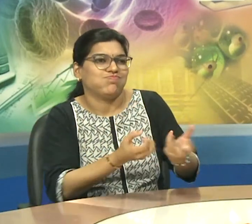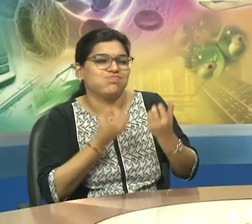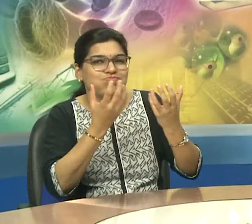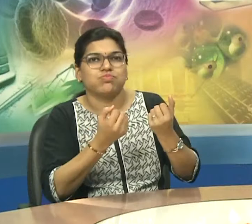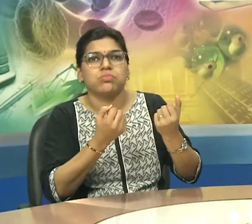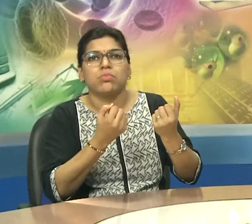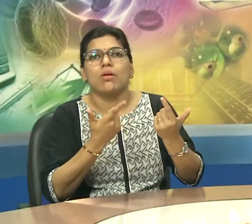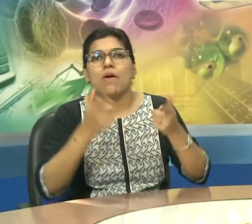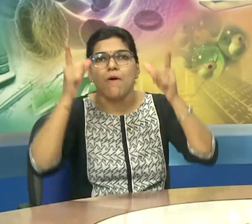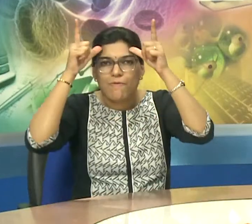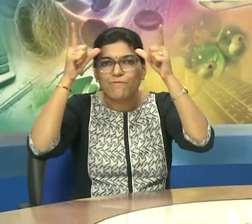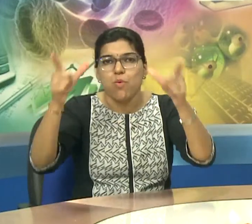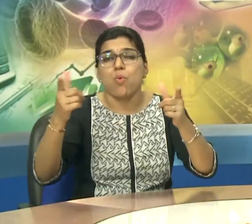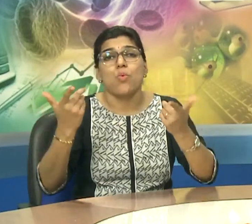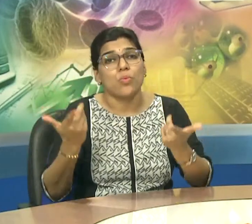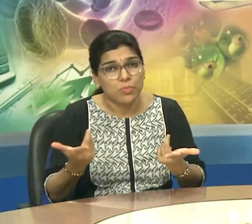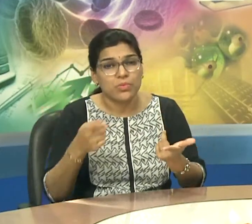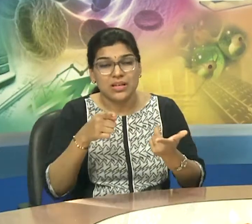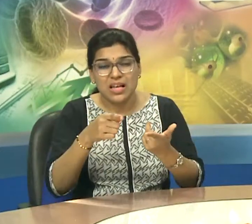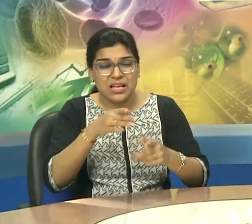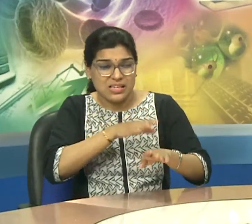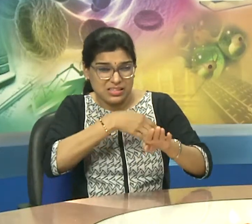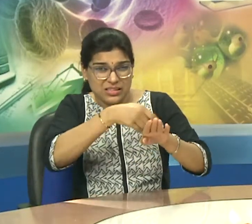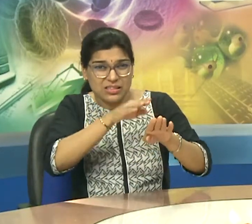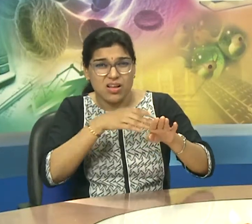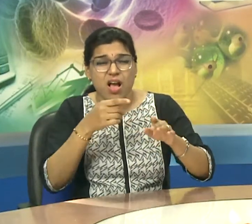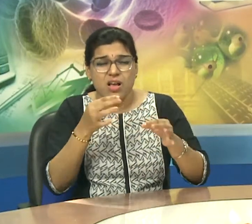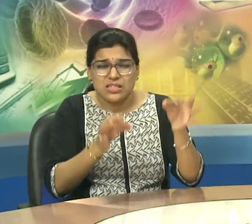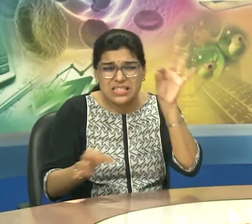more attractive, just to befool the